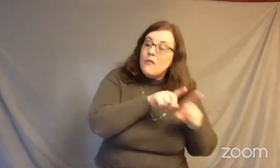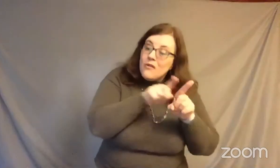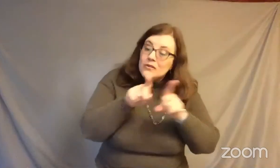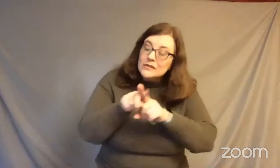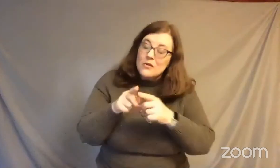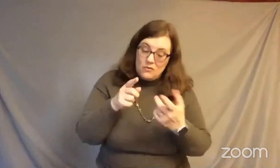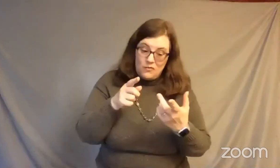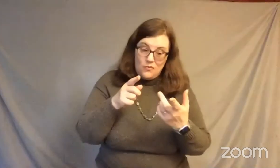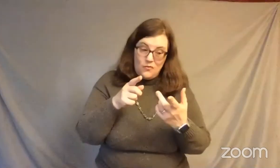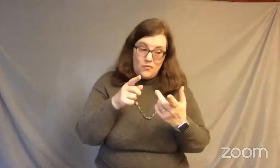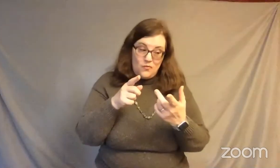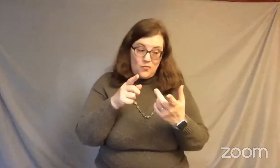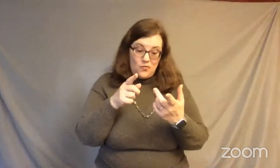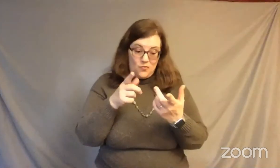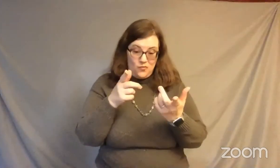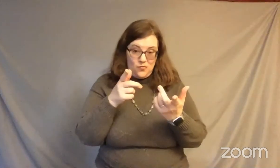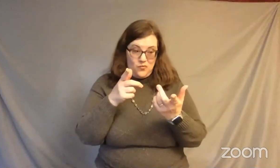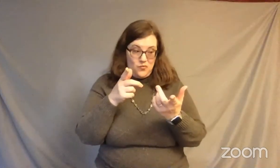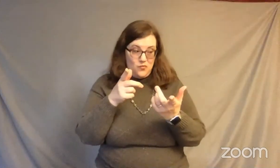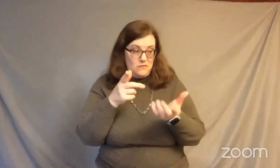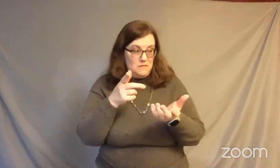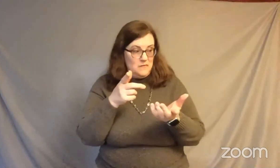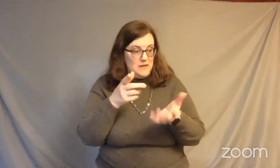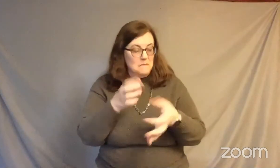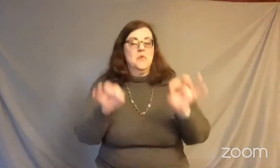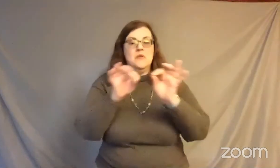we can't ignore interaction.